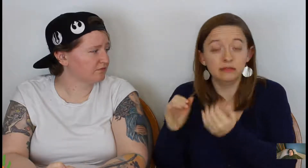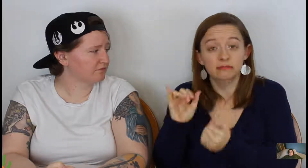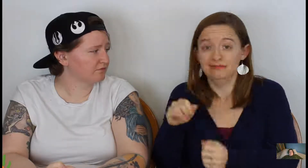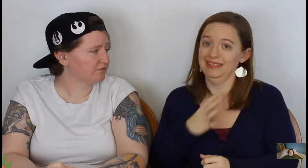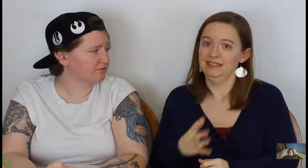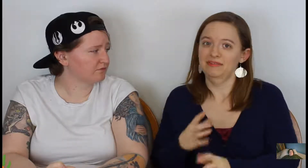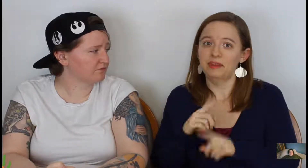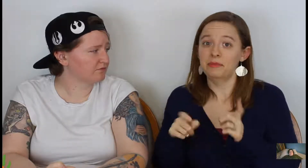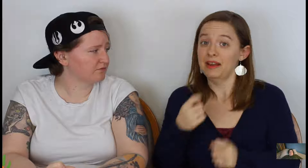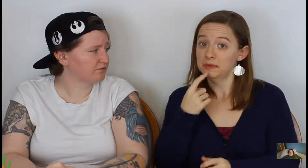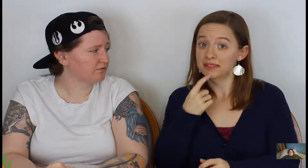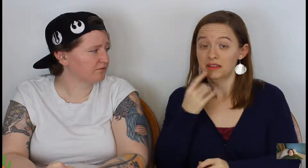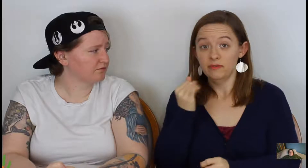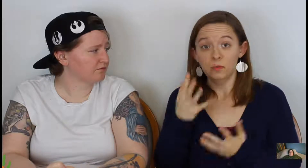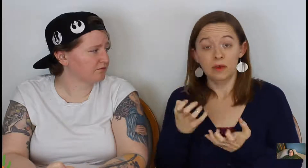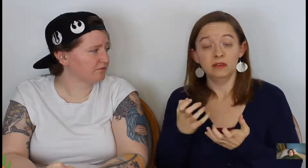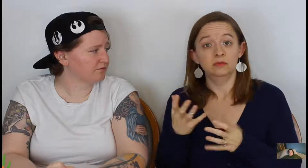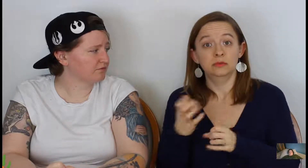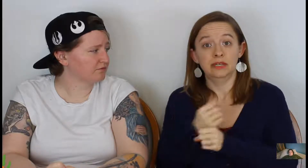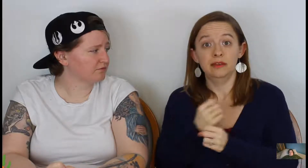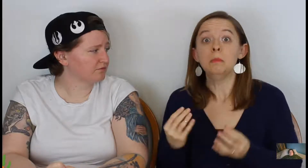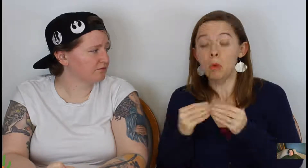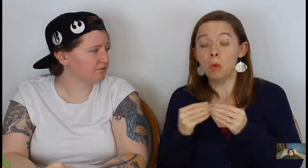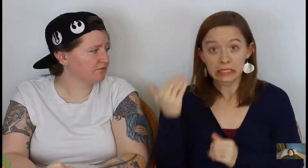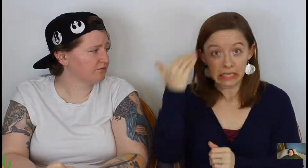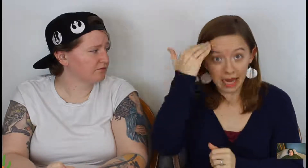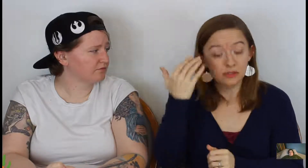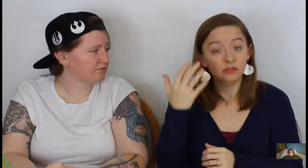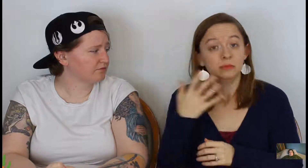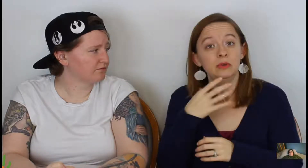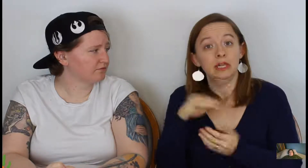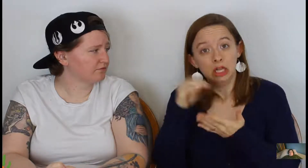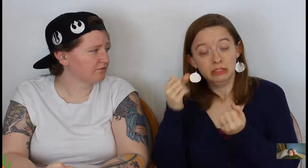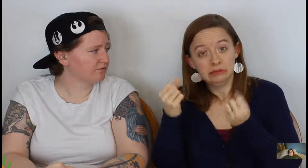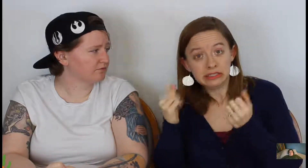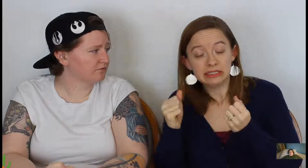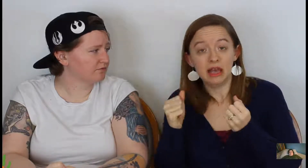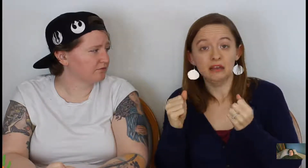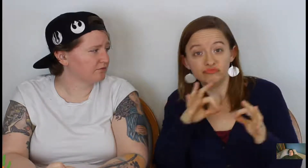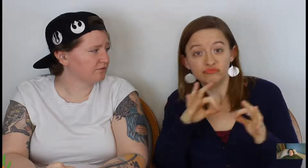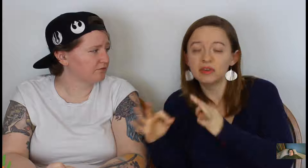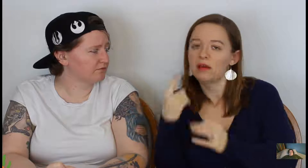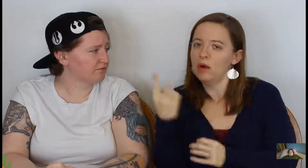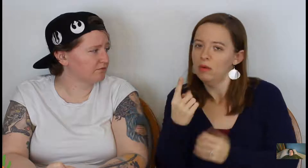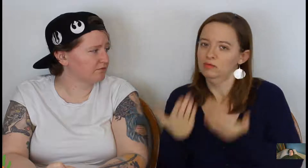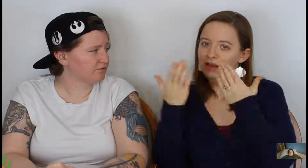maybe classes for learning, that would be good. But if you want more knowledge and learn more sign